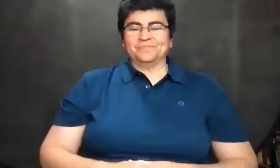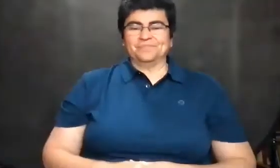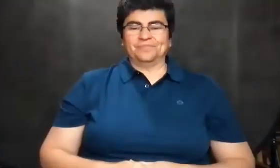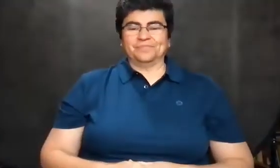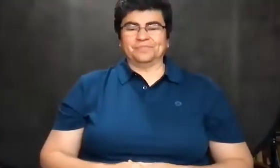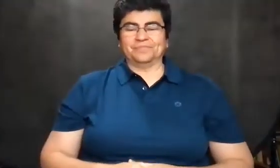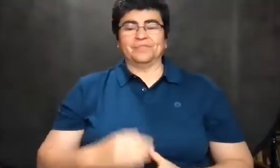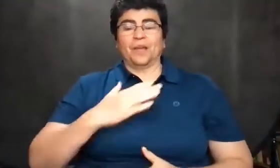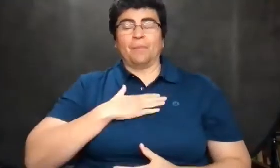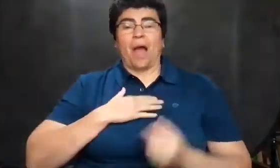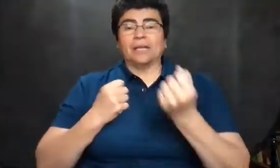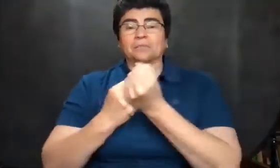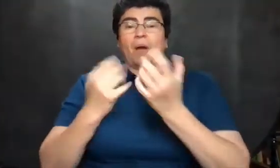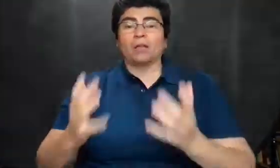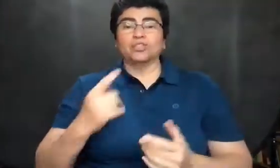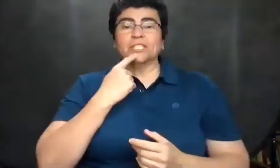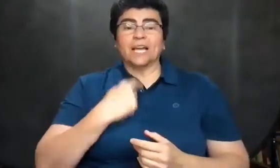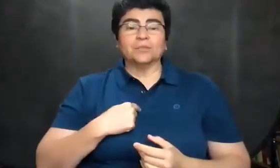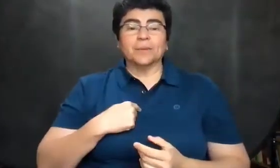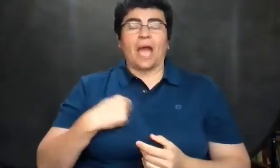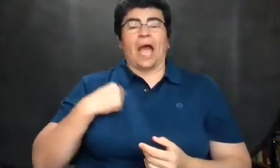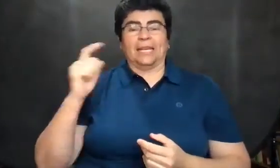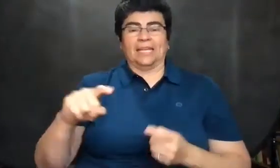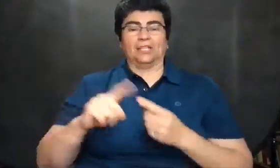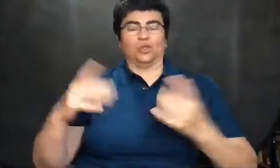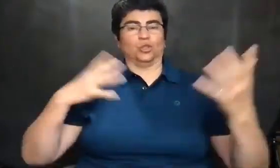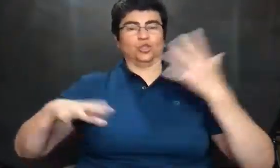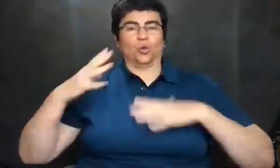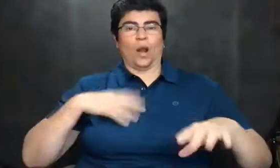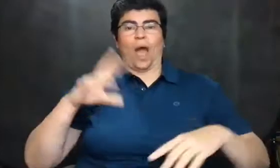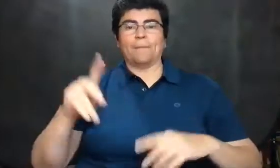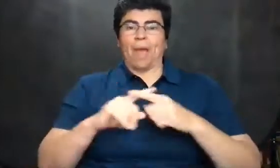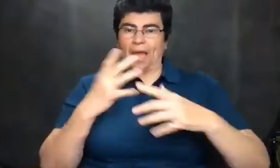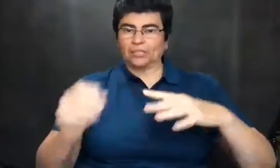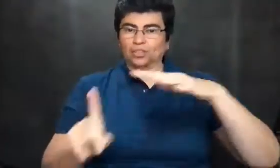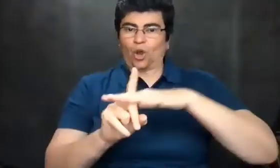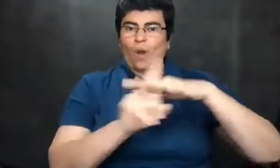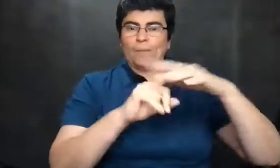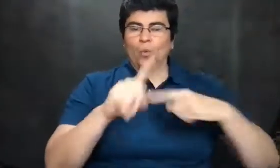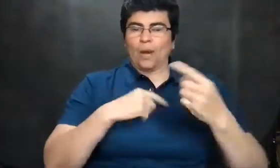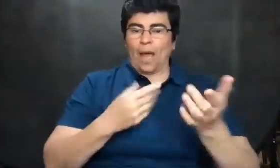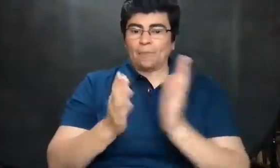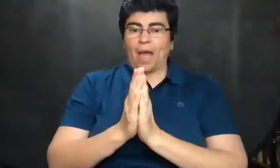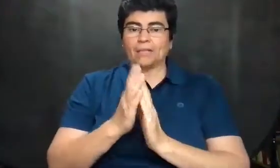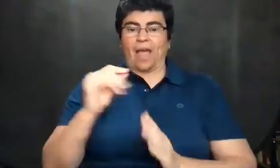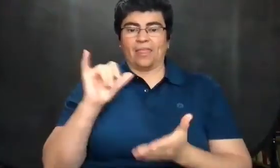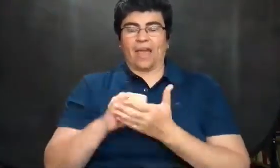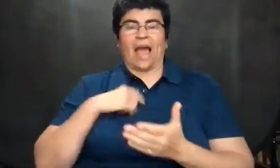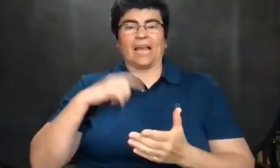My sponsor tells me that I need to suit up and show up whenever I'm asked, and that I need to dress up when I speak, and